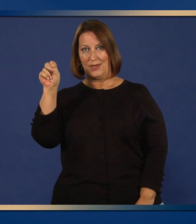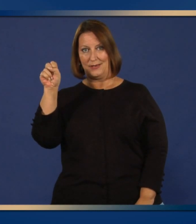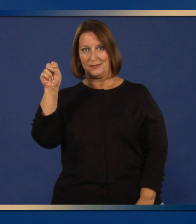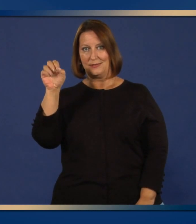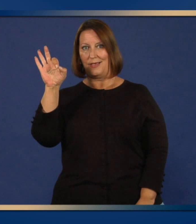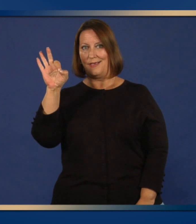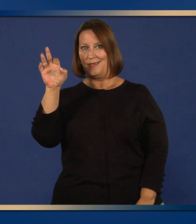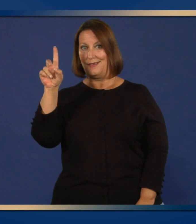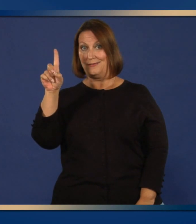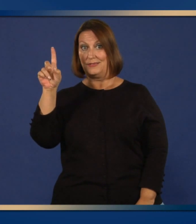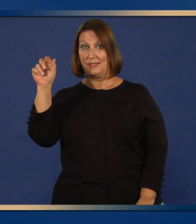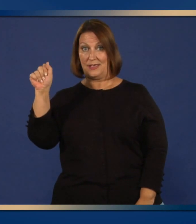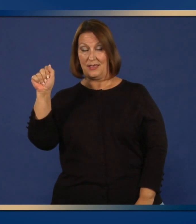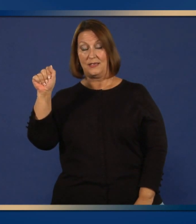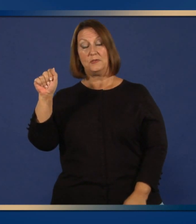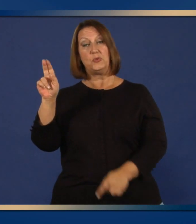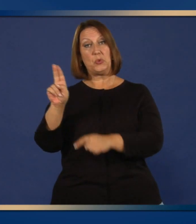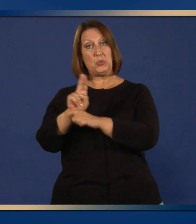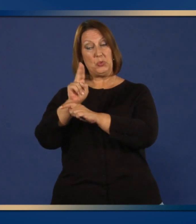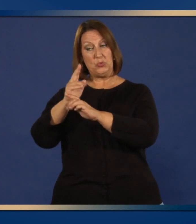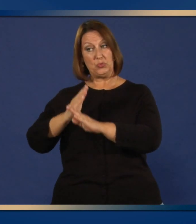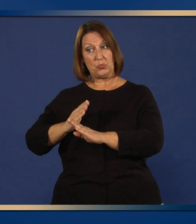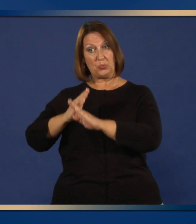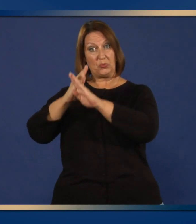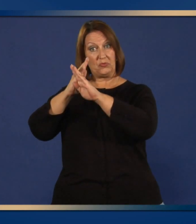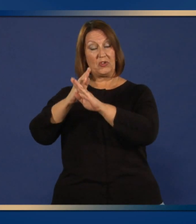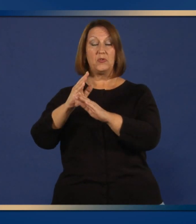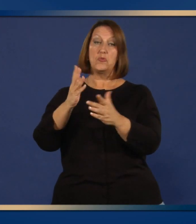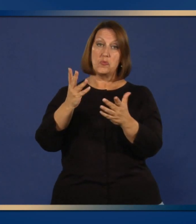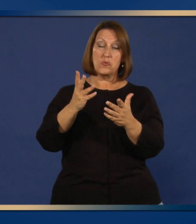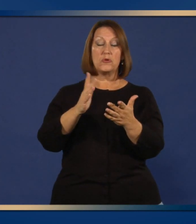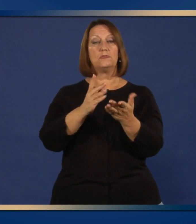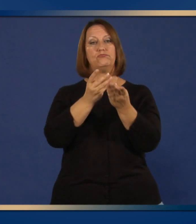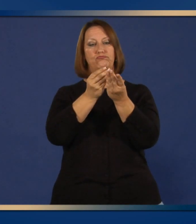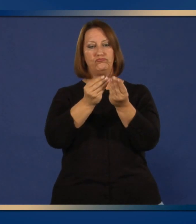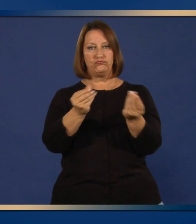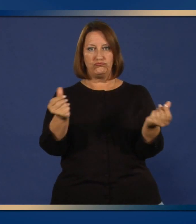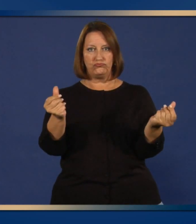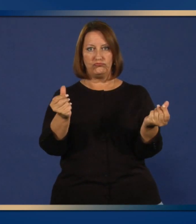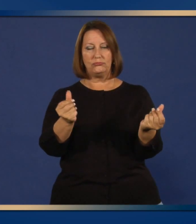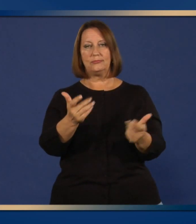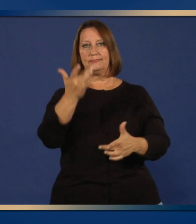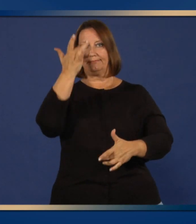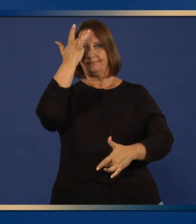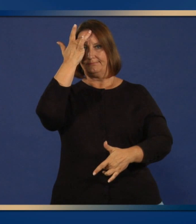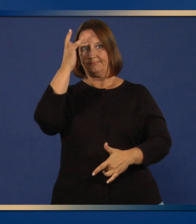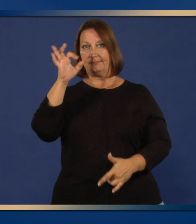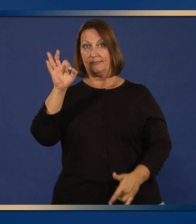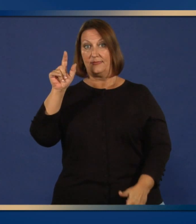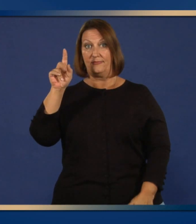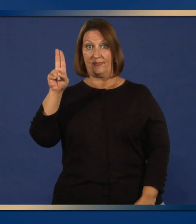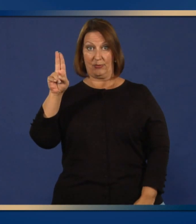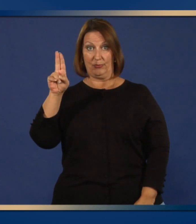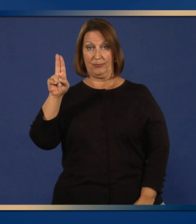Drug Administration, or FDA, to treat and prevent influenza.